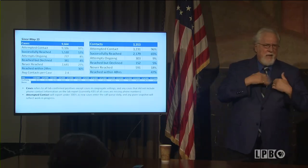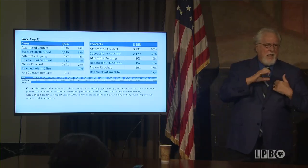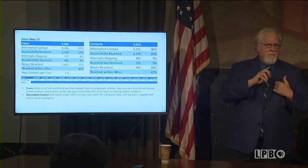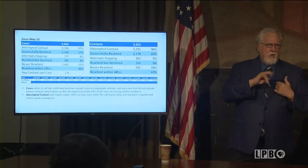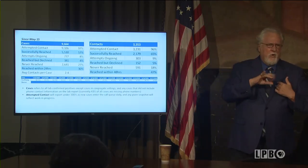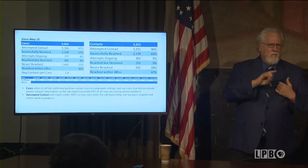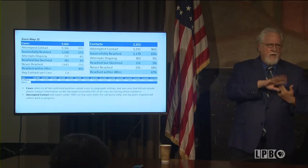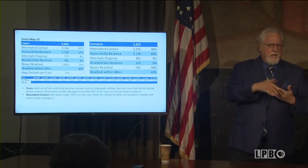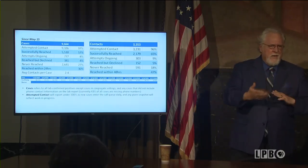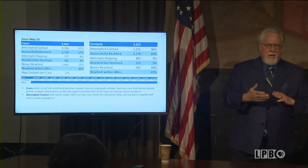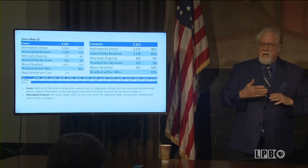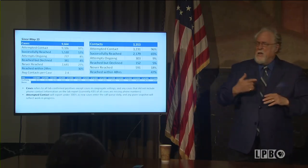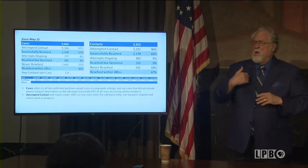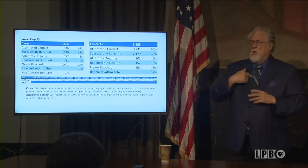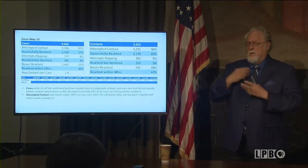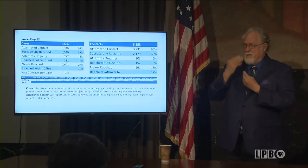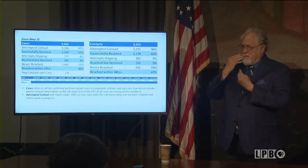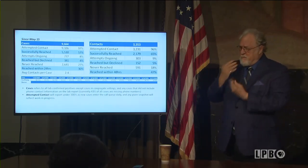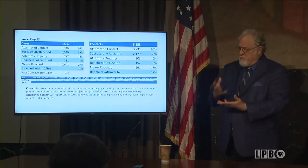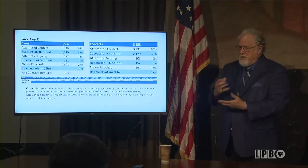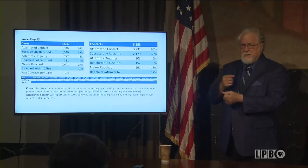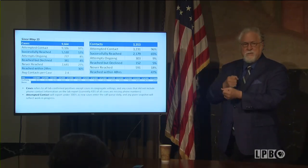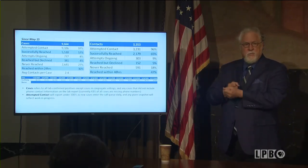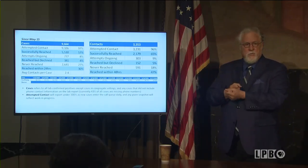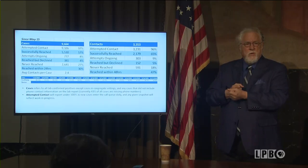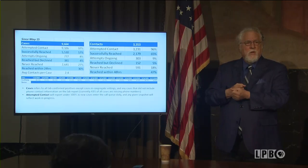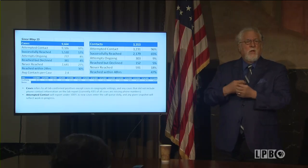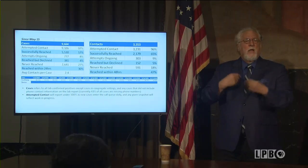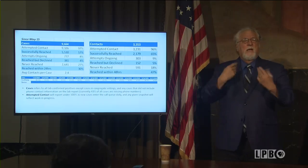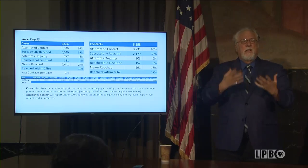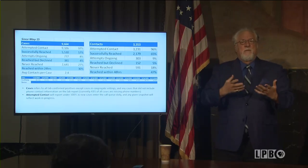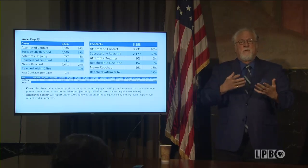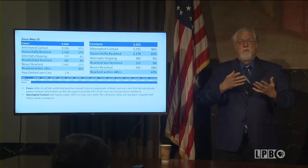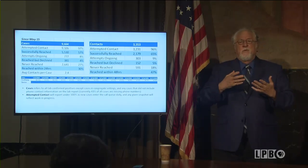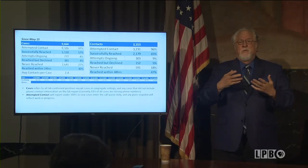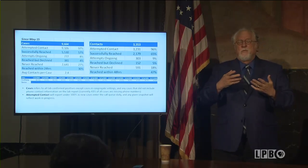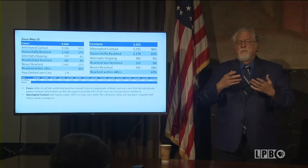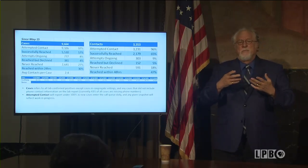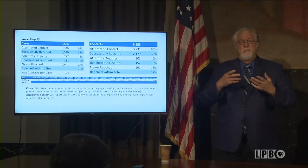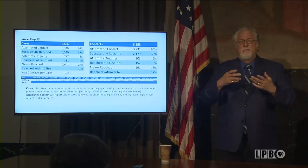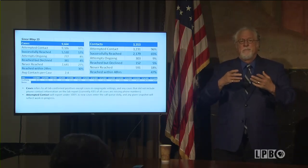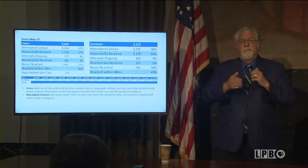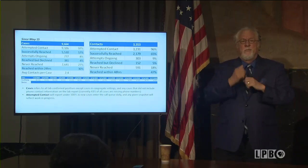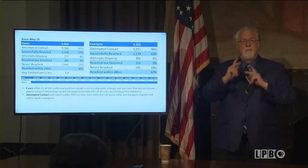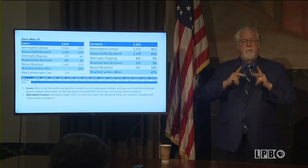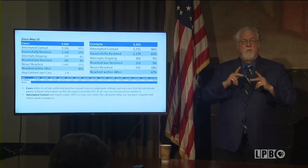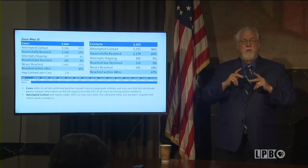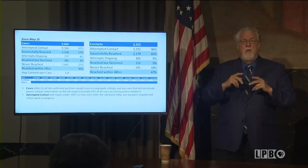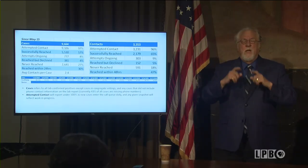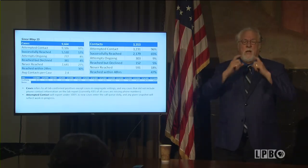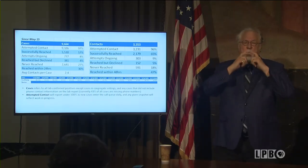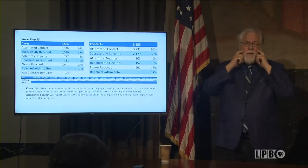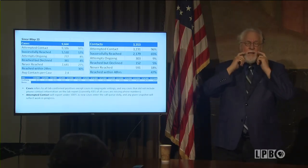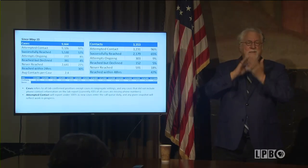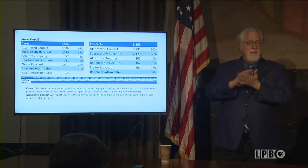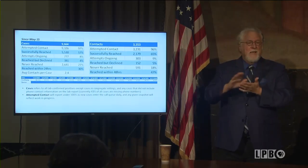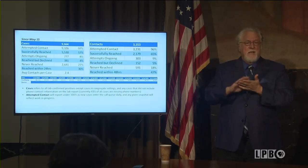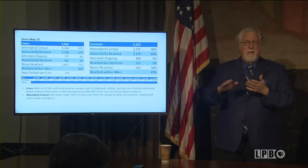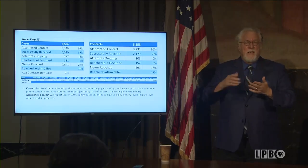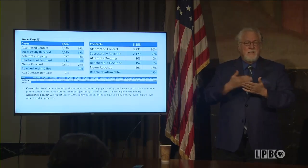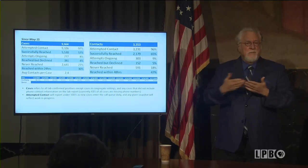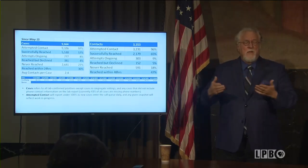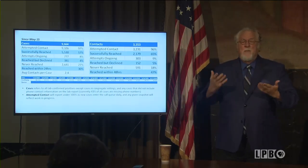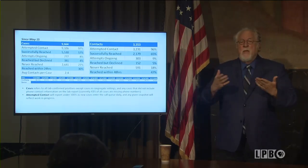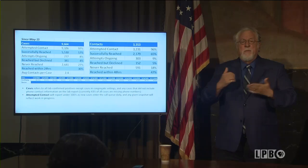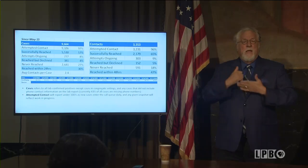die. And we give you that information as well as support. We give you resources. For most people, it's masks and cleaning supplies, but it can go up to help